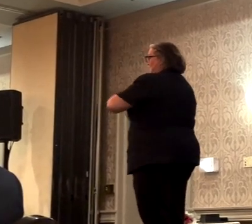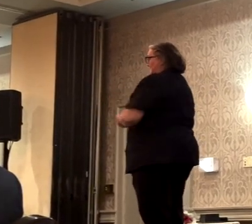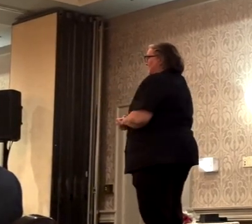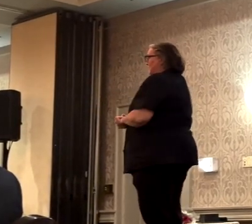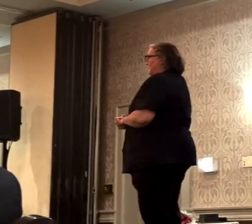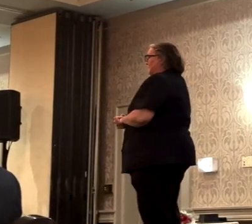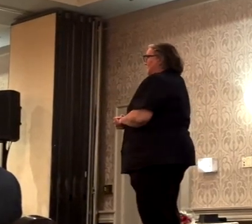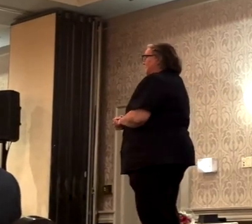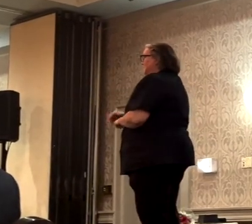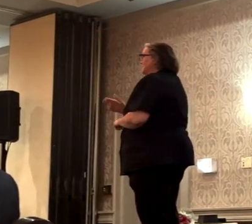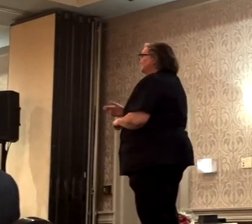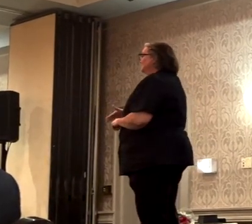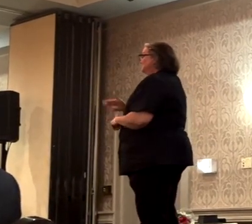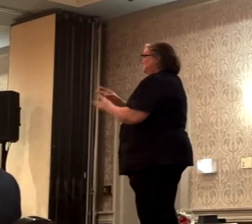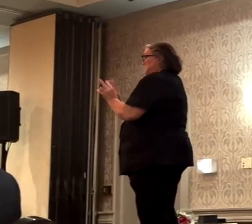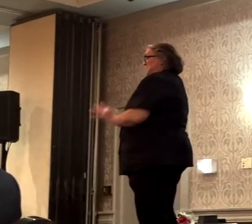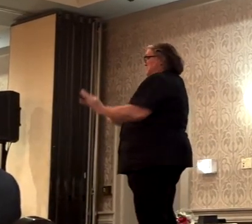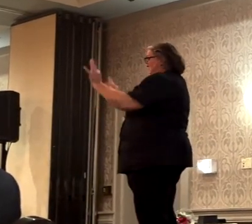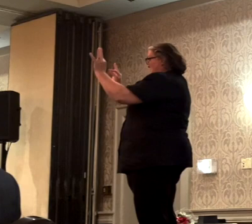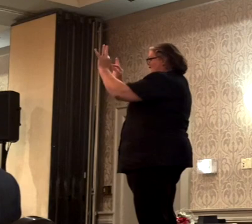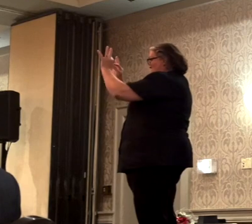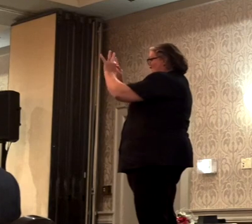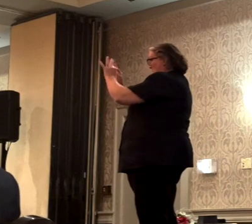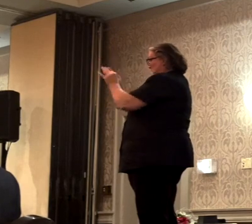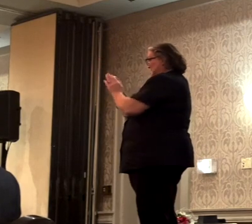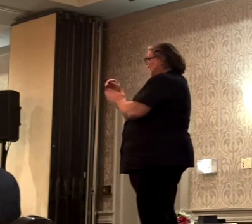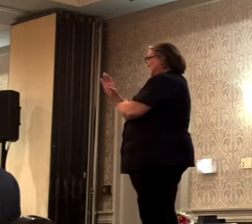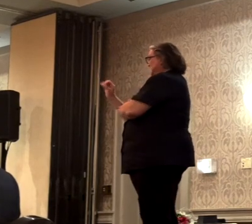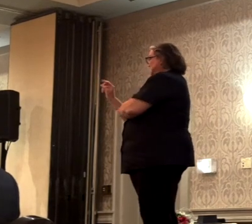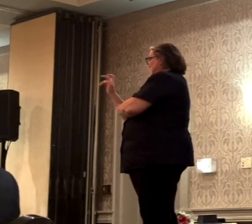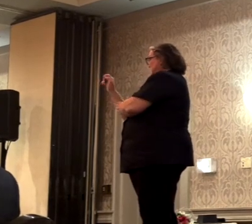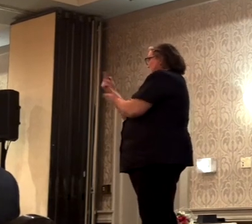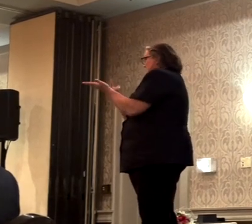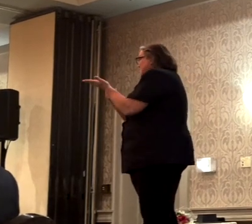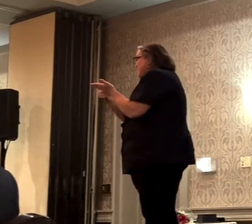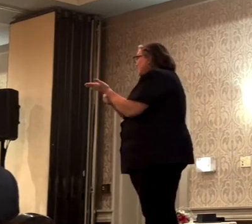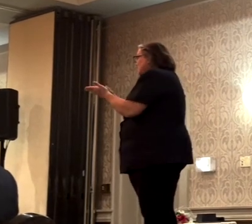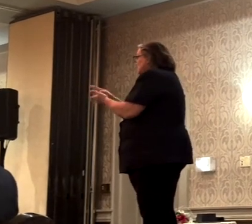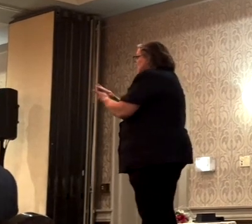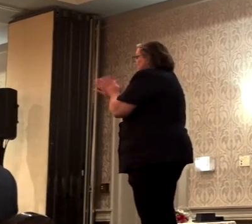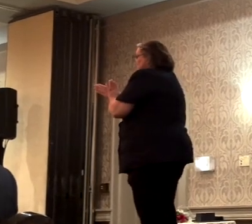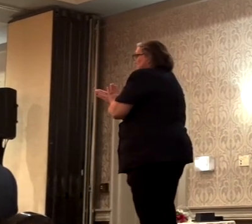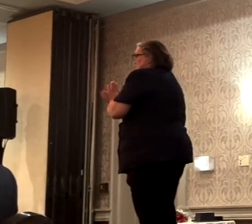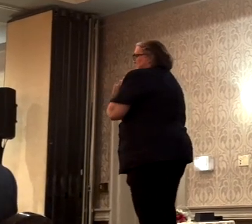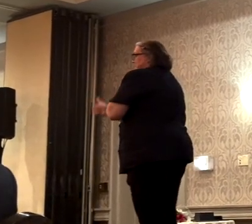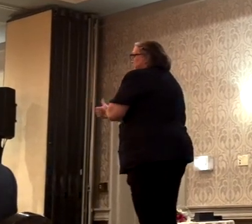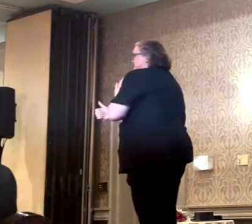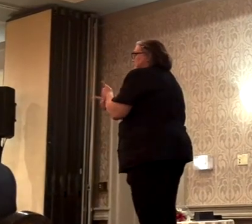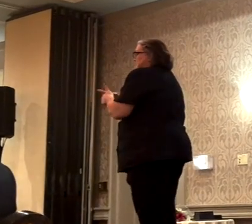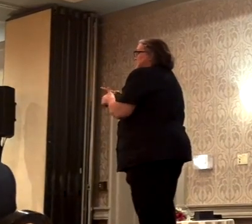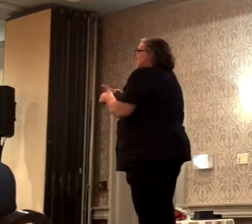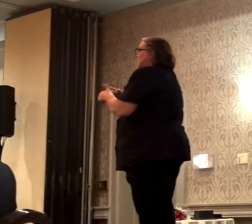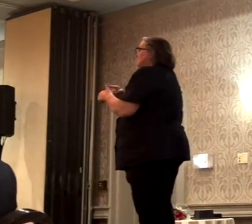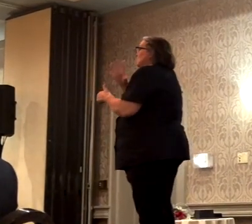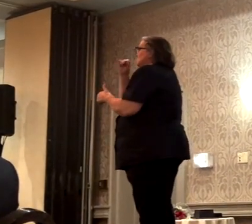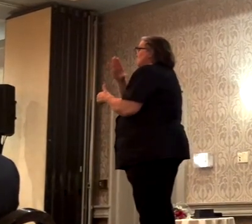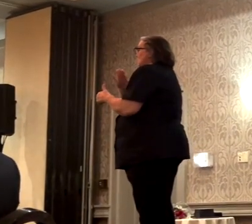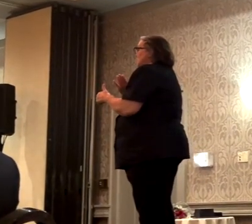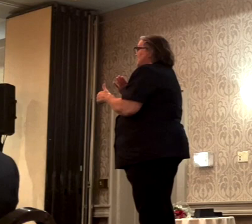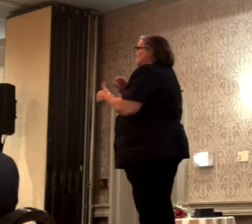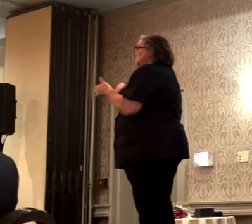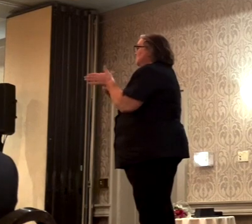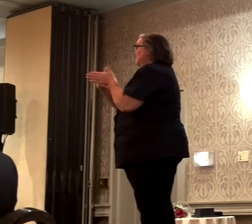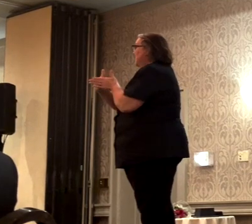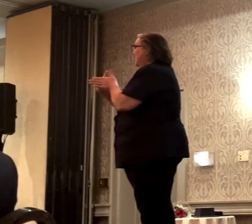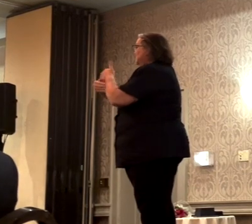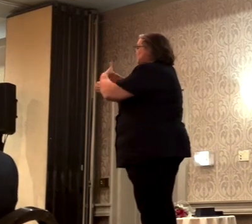High-stakes civil litigation was where Nettie Vogel cut her teeth. She was the first woman to have back-to-back jury trials